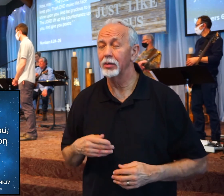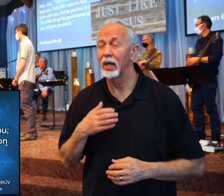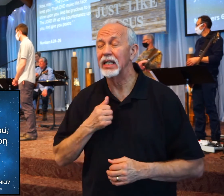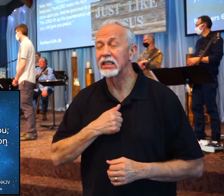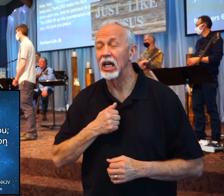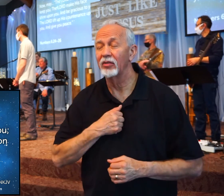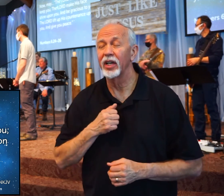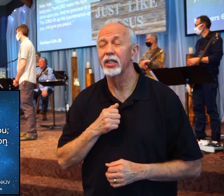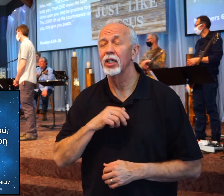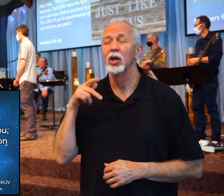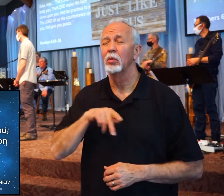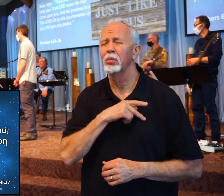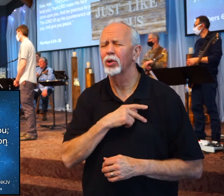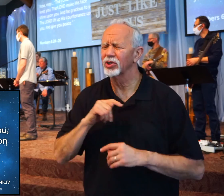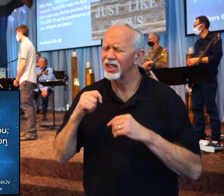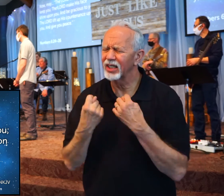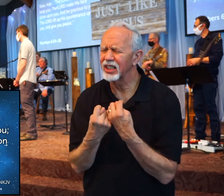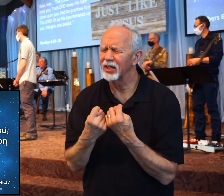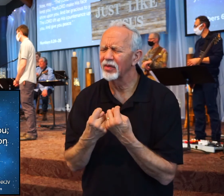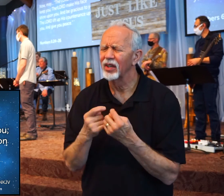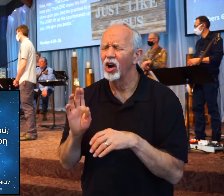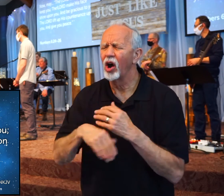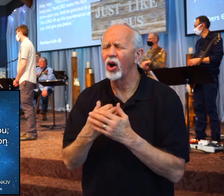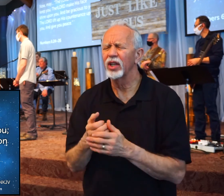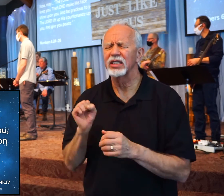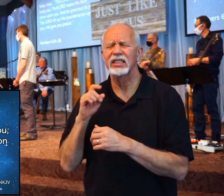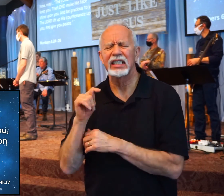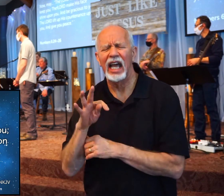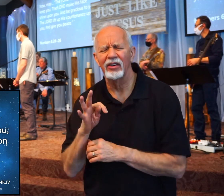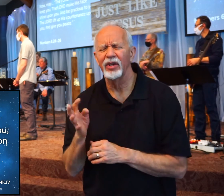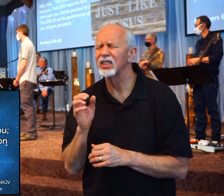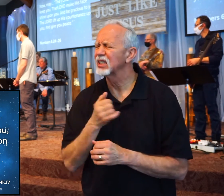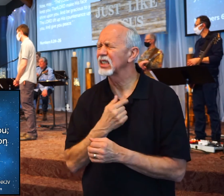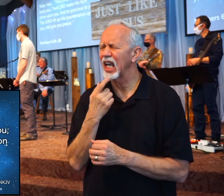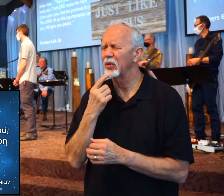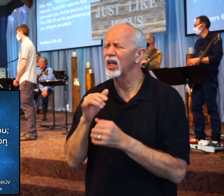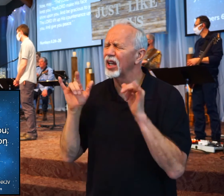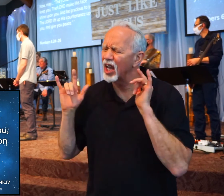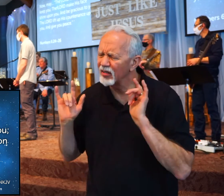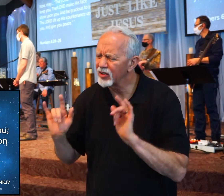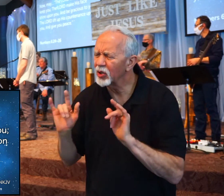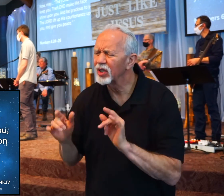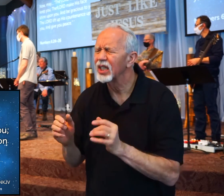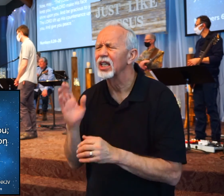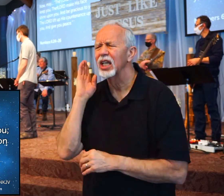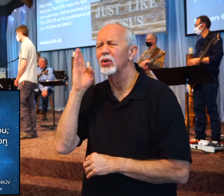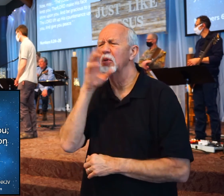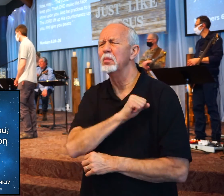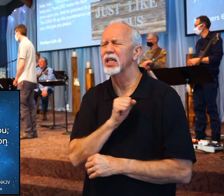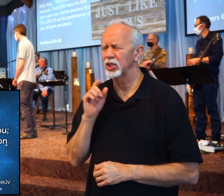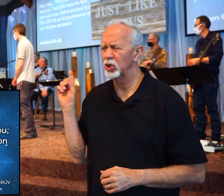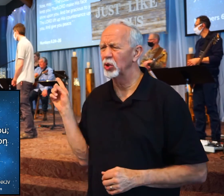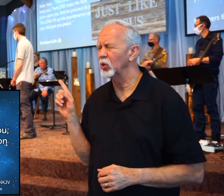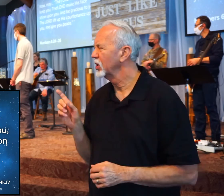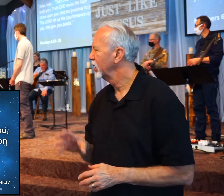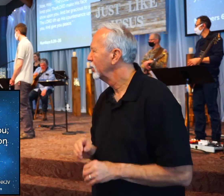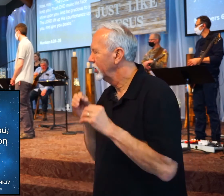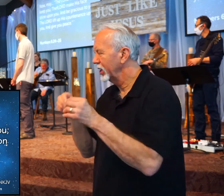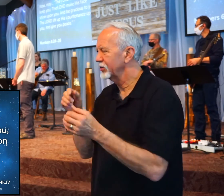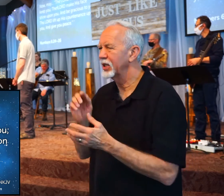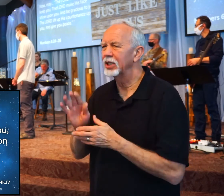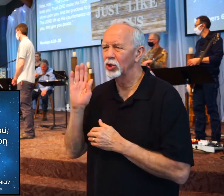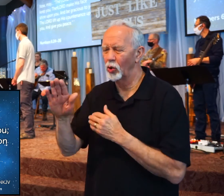the personnel team, from all of the staff, we just want to say we love you so much, and we're going to miss you. Rich, I'm going to put this one in your